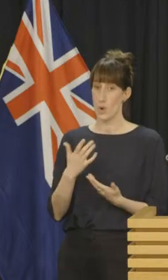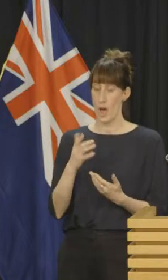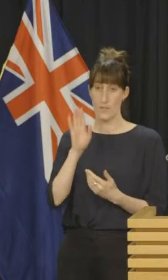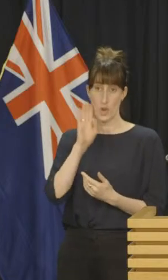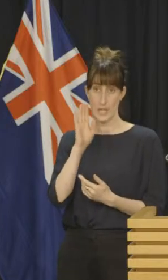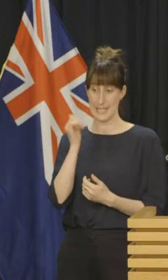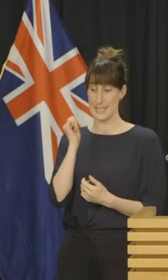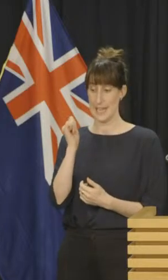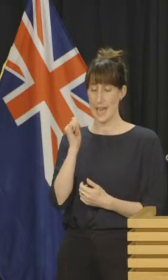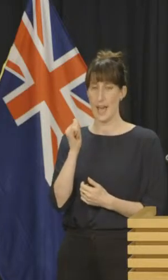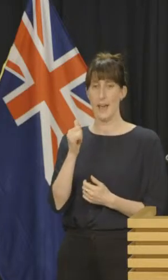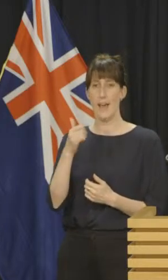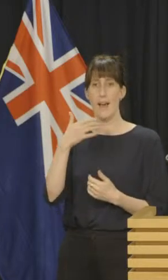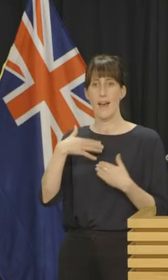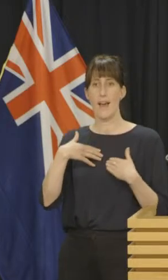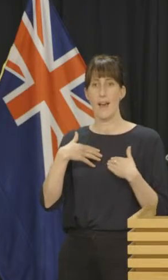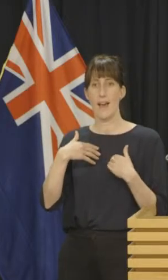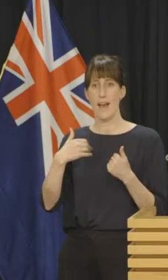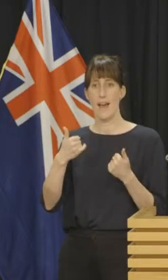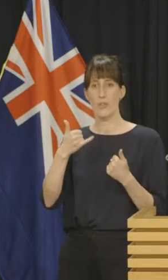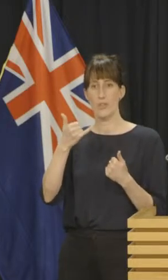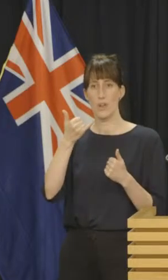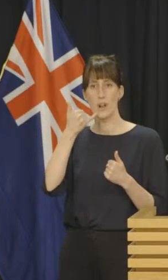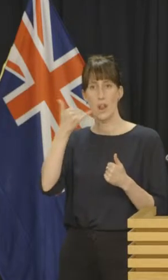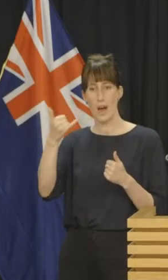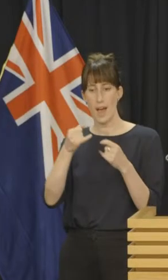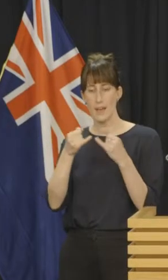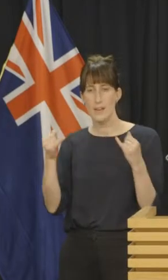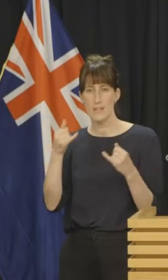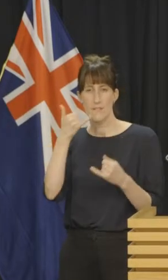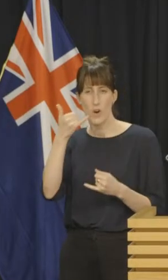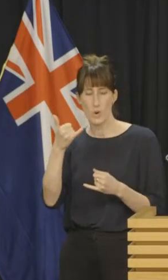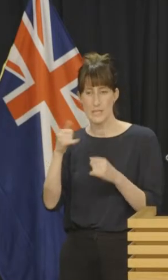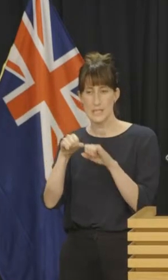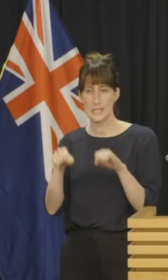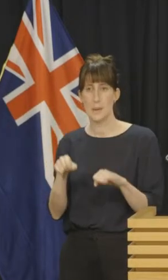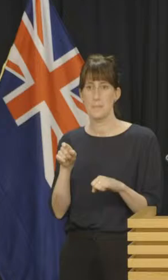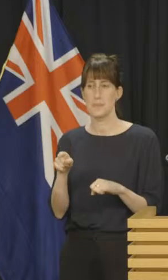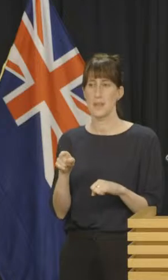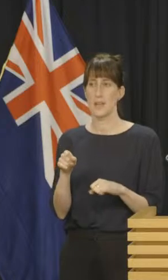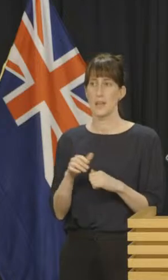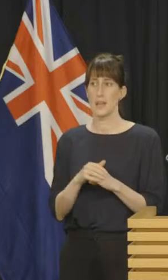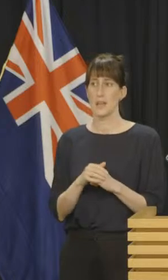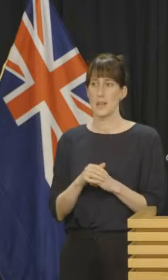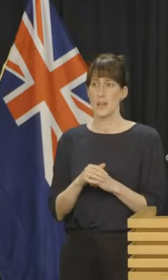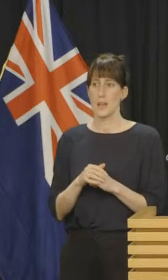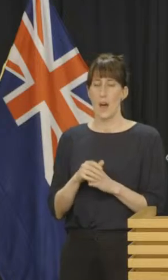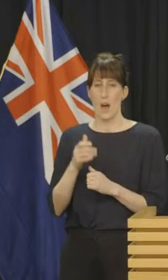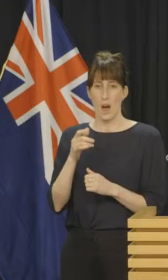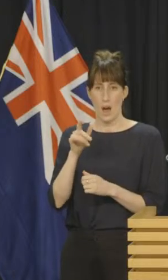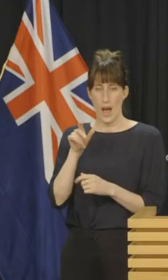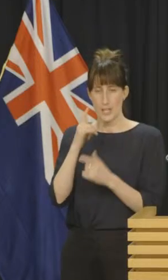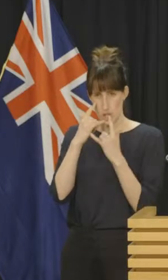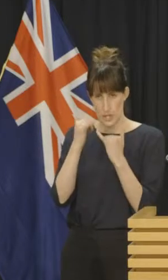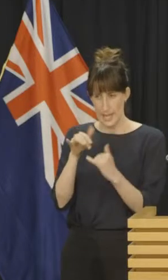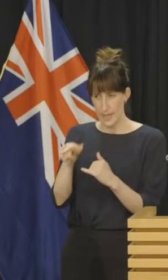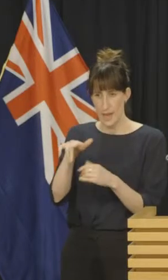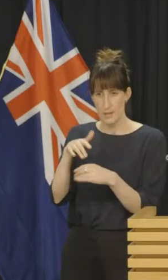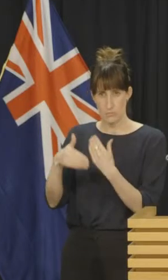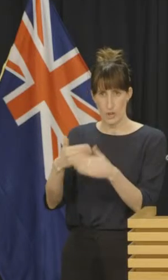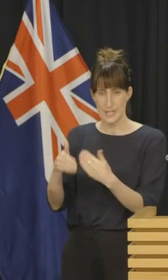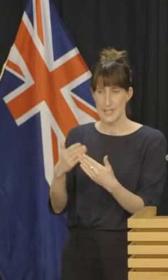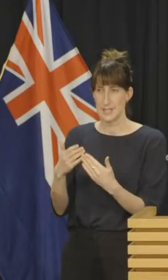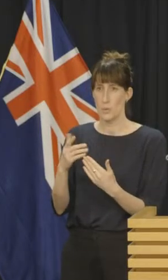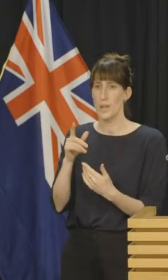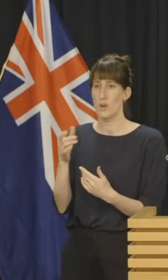people were given from Healthline, and so one of the things I did was get in touch with Healthline, and we got some anonymised transcripts of the calls that they were receiving